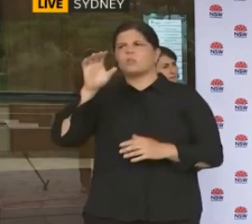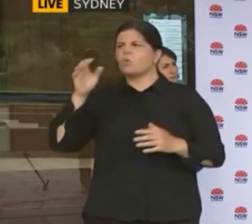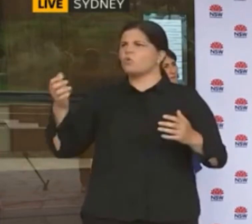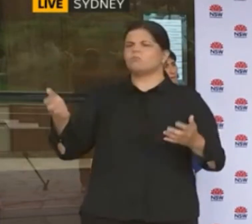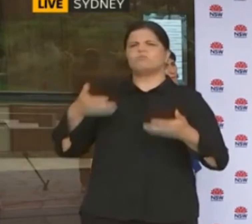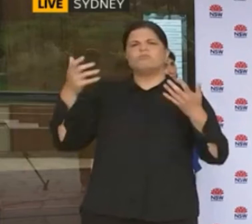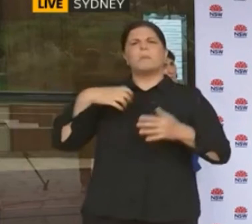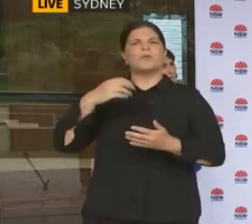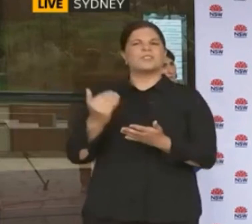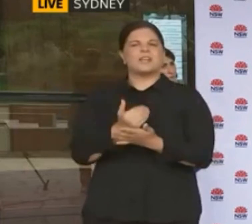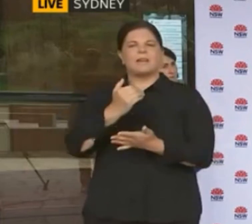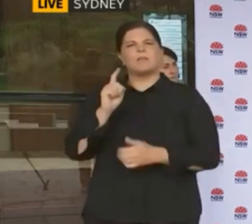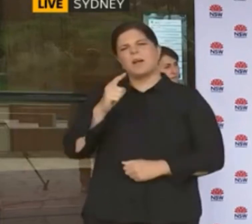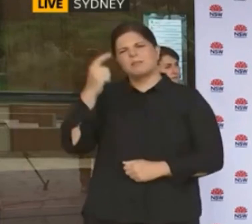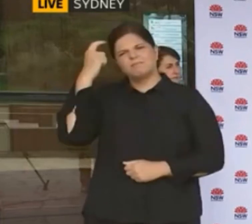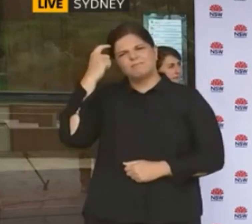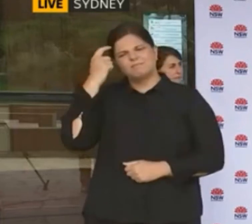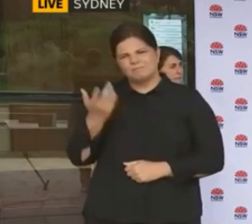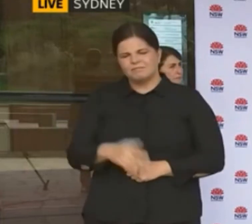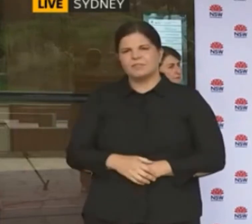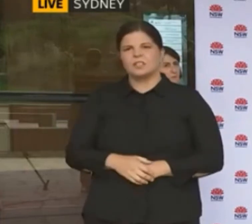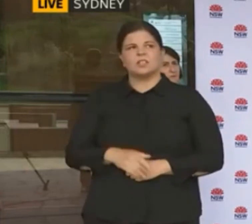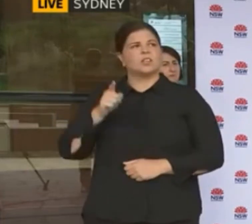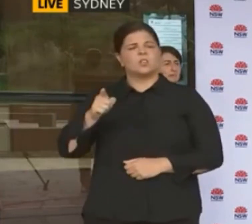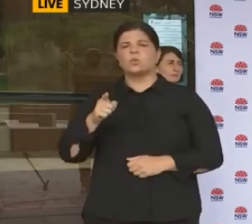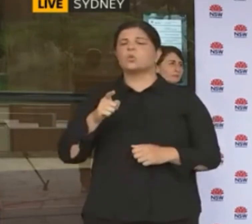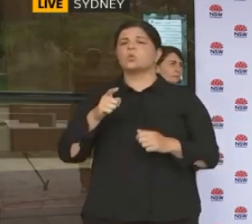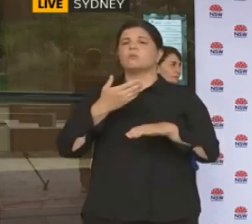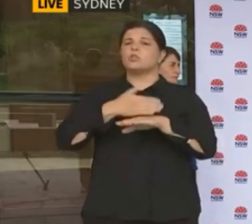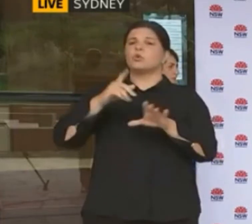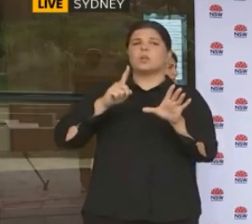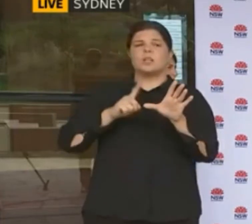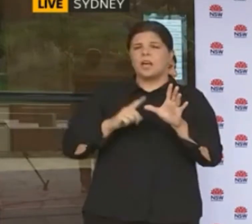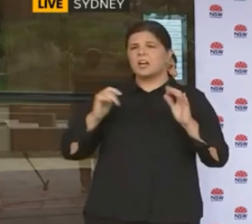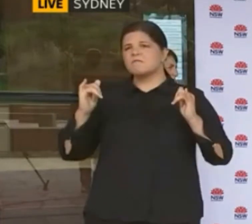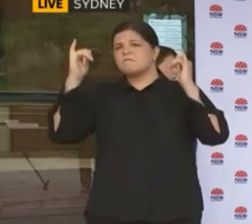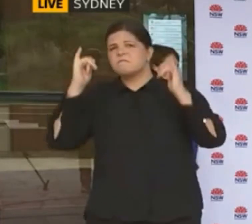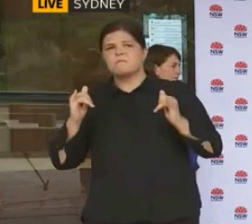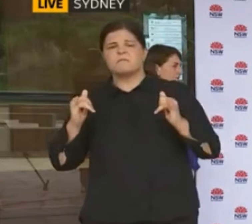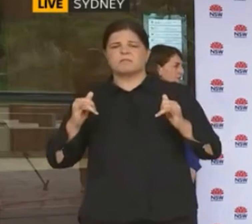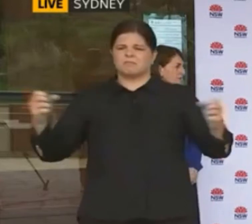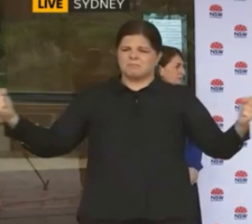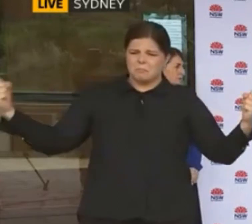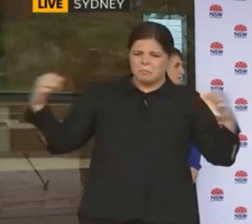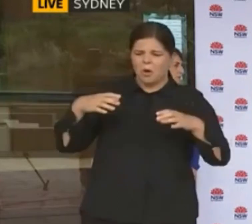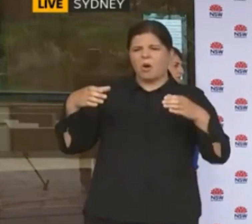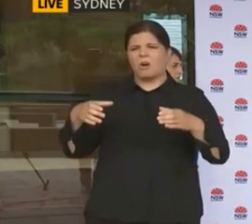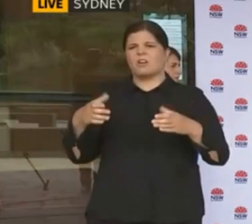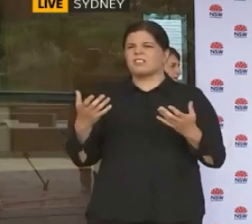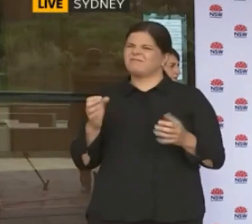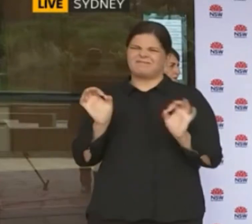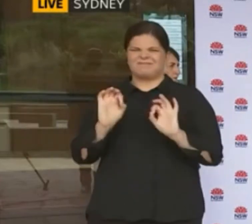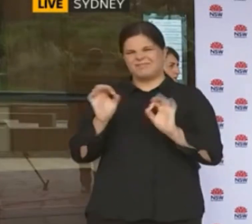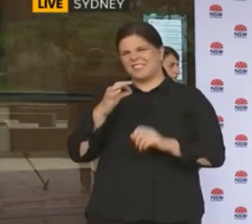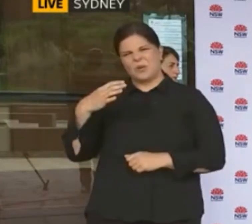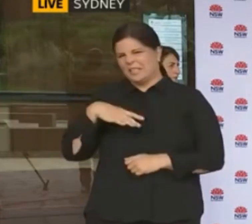everyone to apply common sense. Limit your movements, limit your gatherings, only meet with those people that are essential